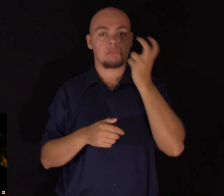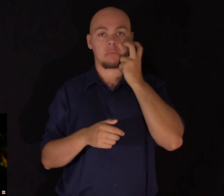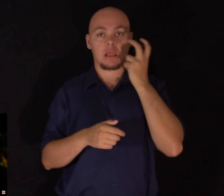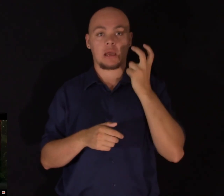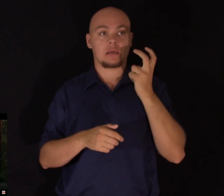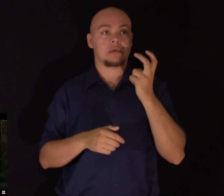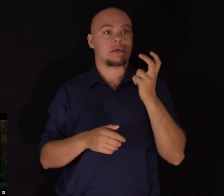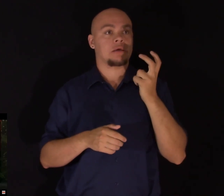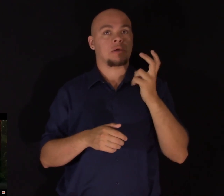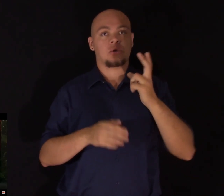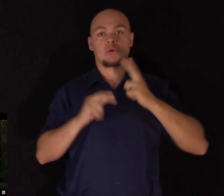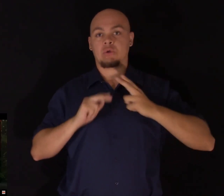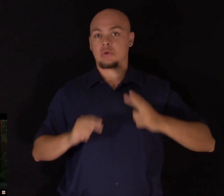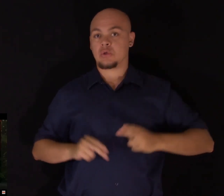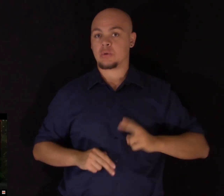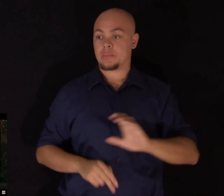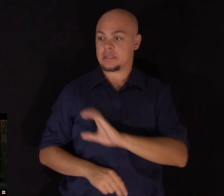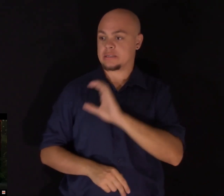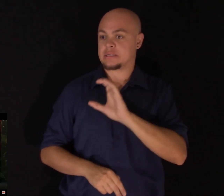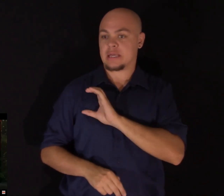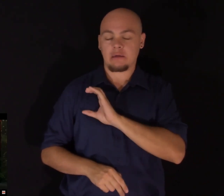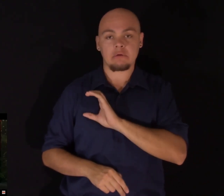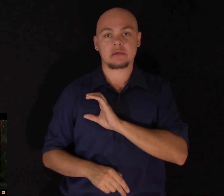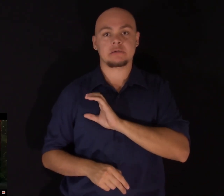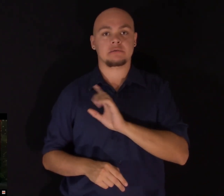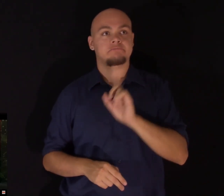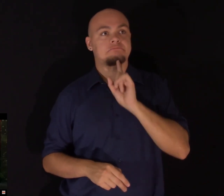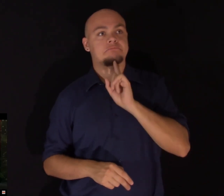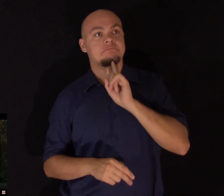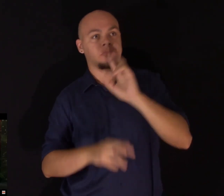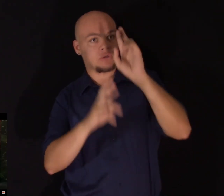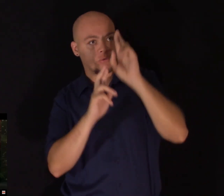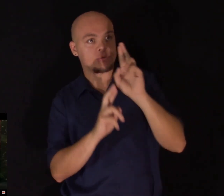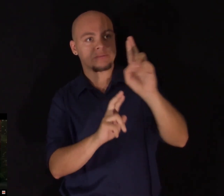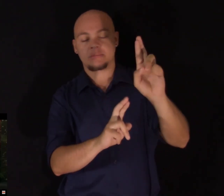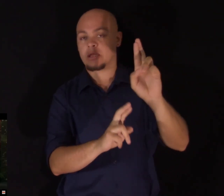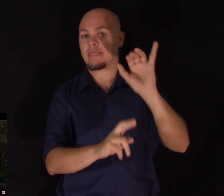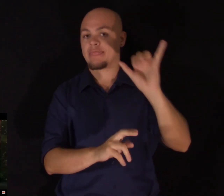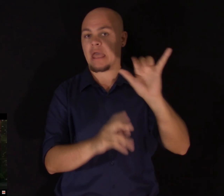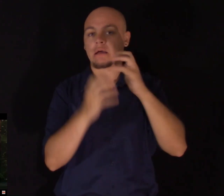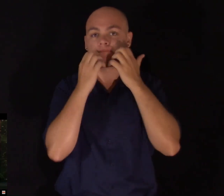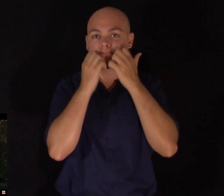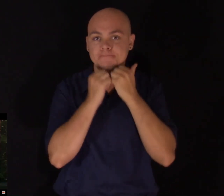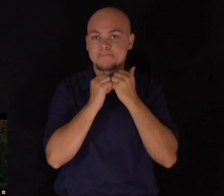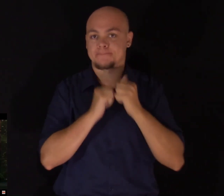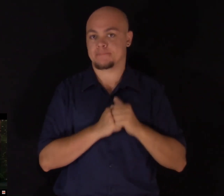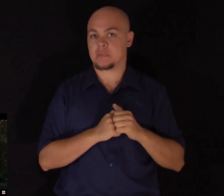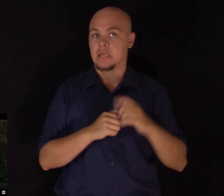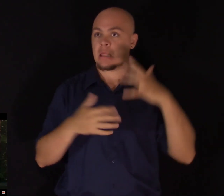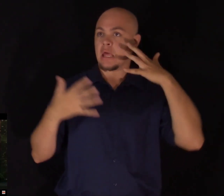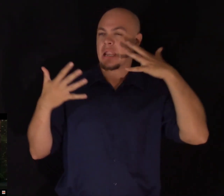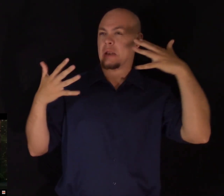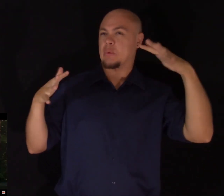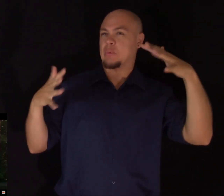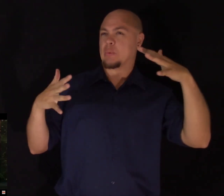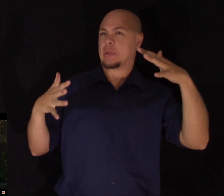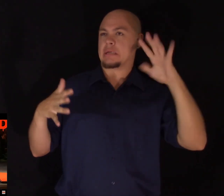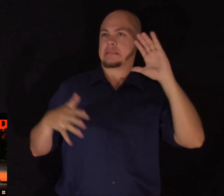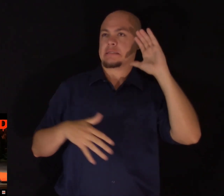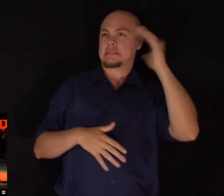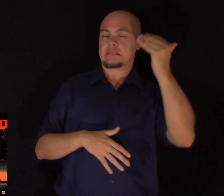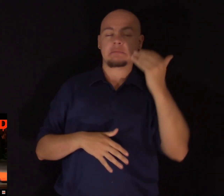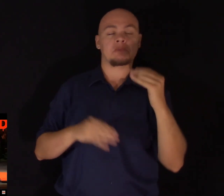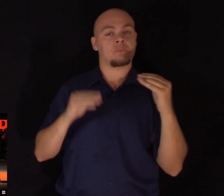human decency, character, integrity, that's still what matters. That's always what's going to matter. So in this much noisier world, it might make sense for us to